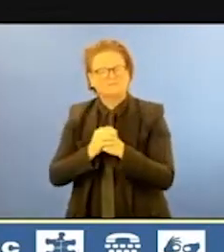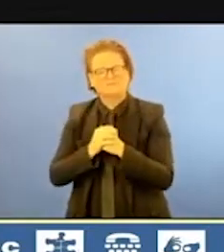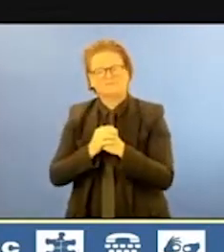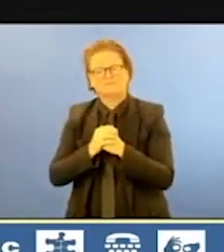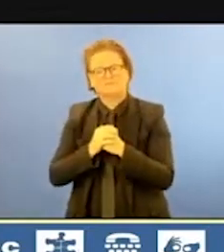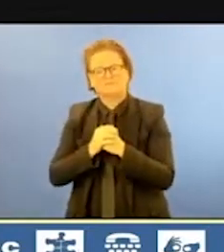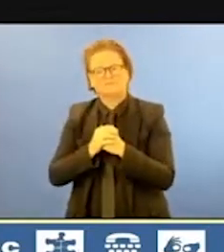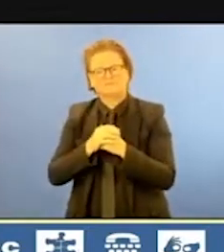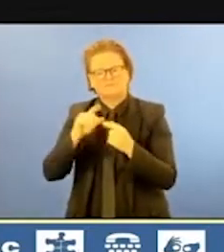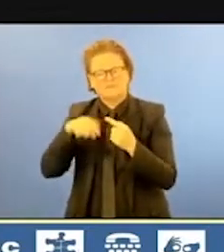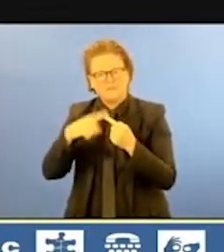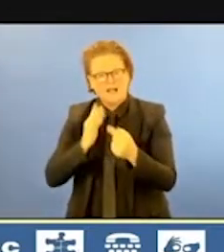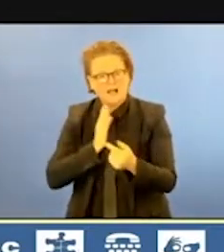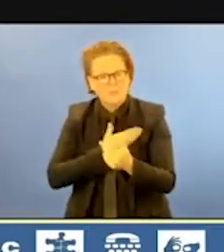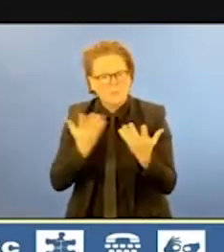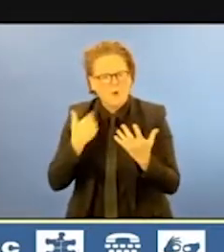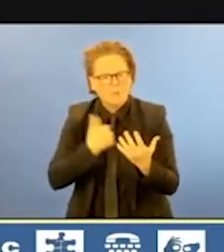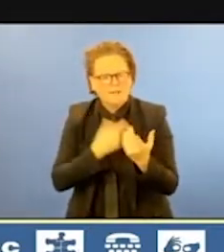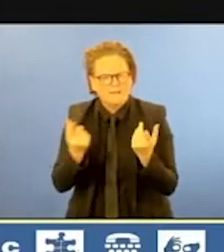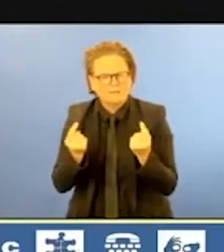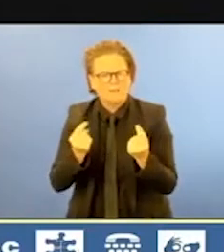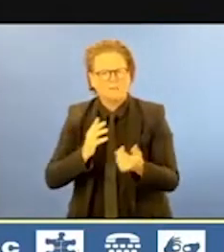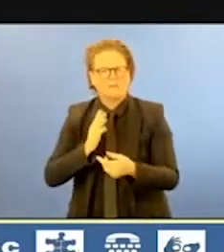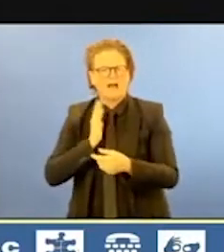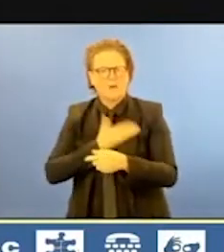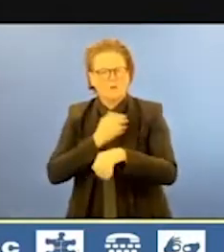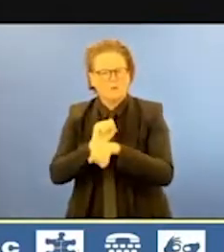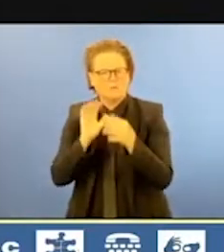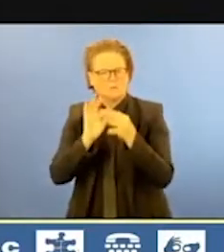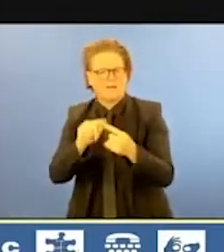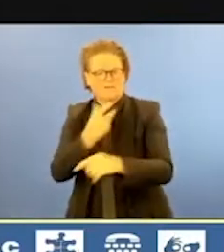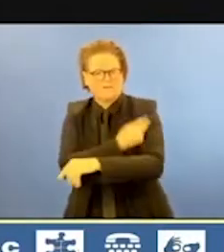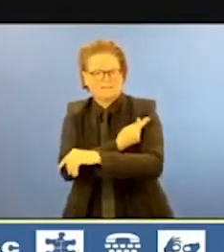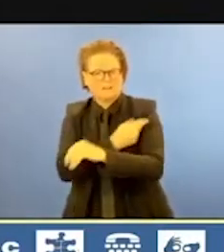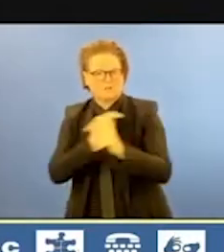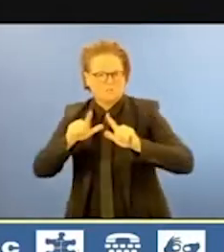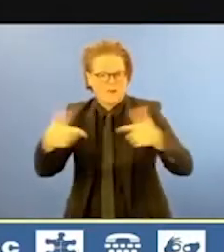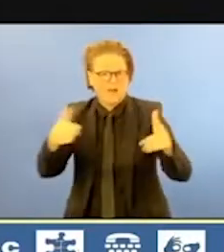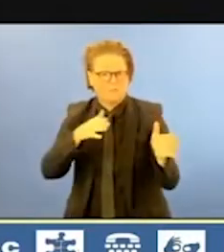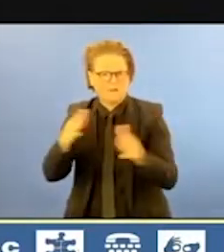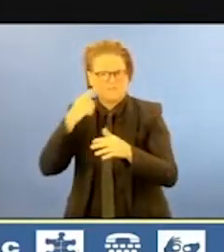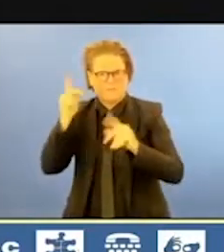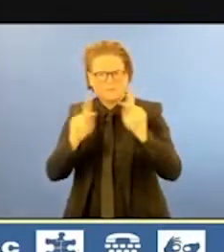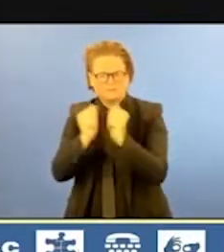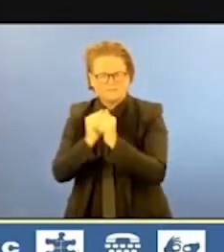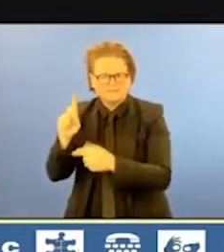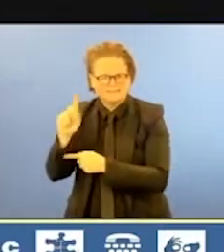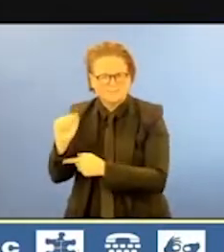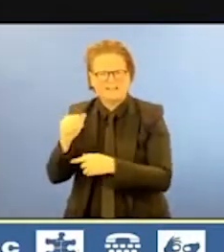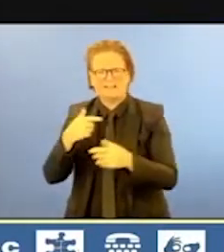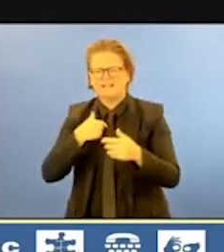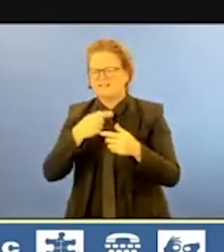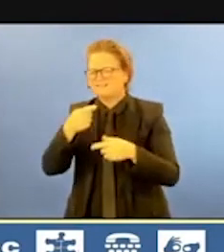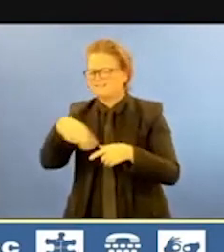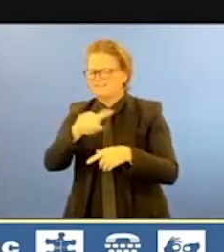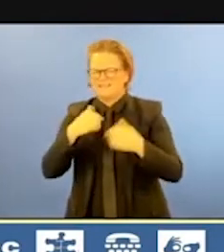the vaccine rollout for folks with disabilities, there's another opportunity for there's a public meeting